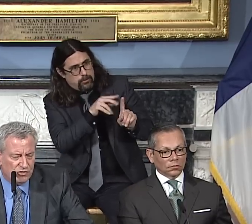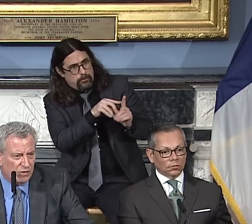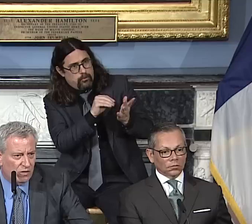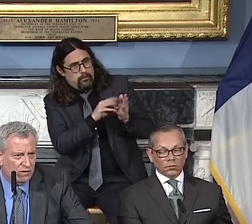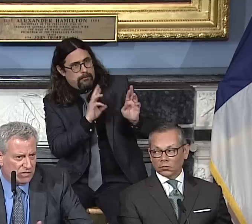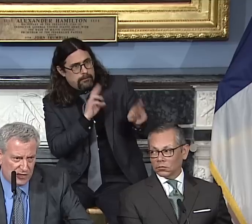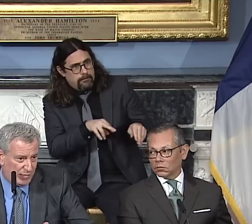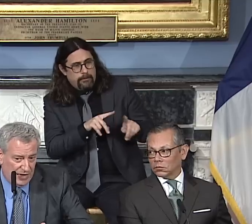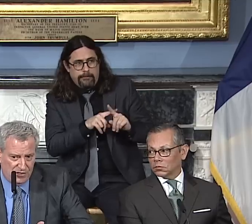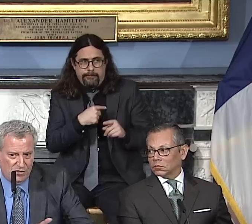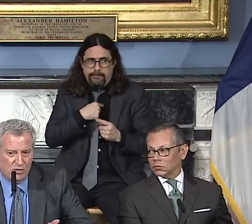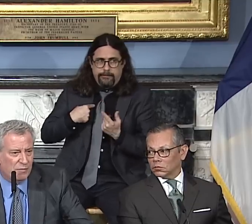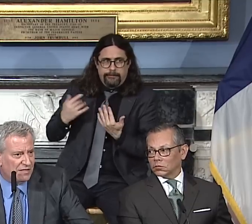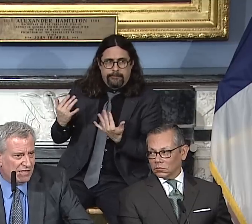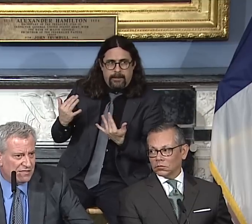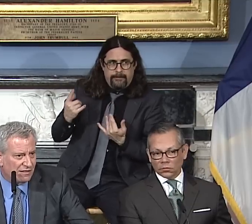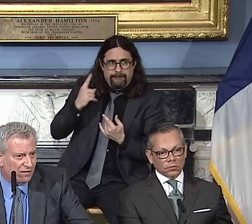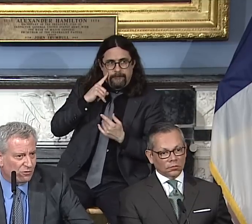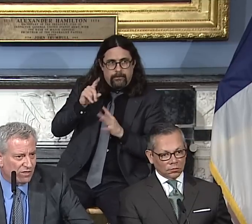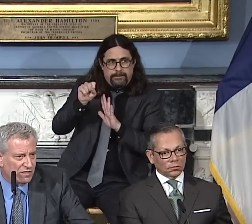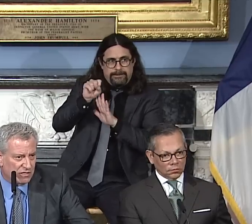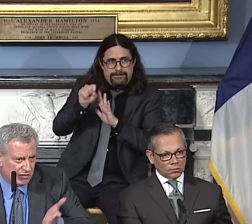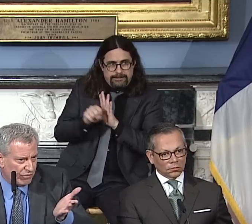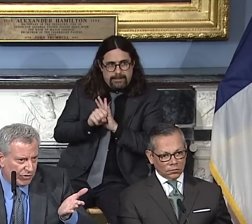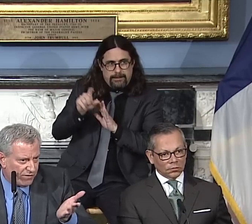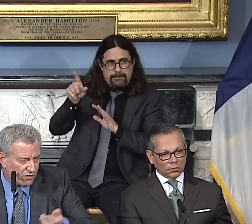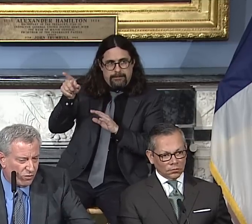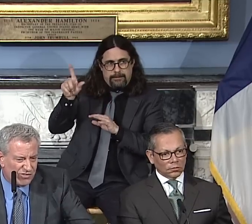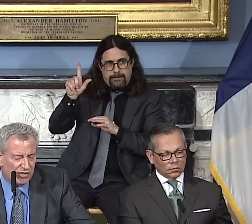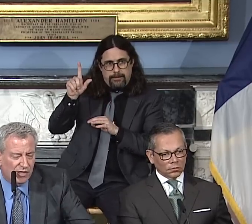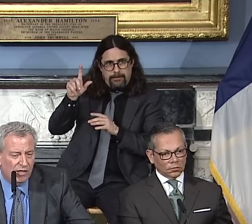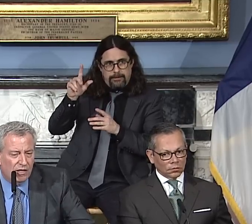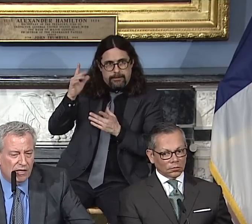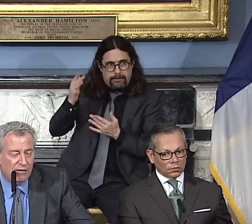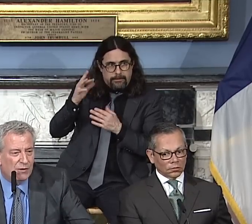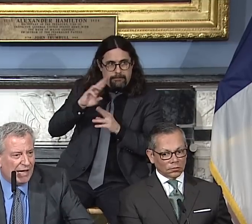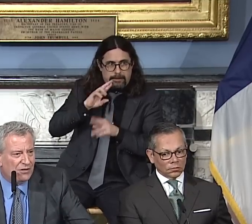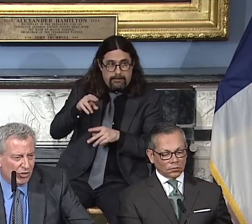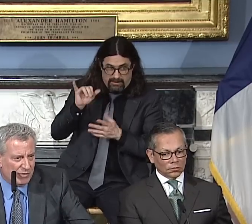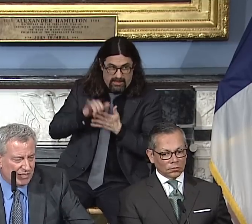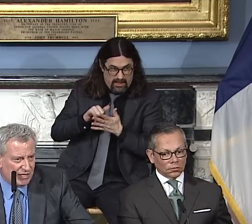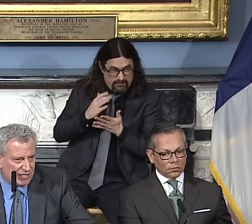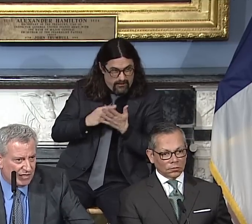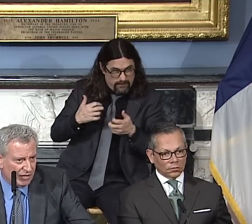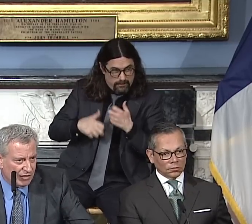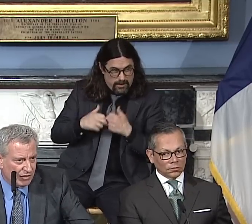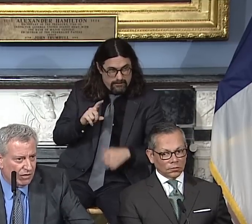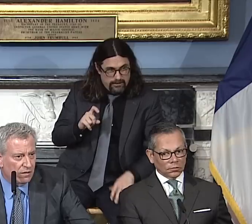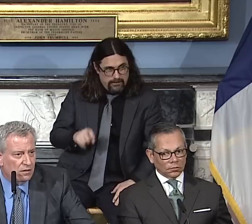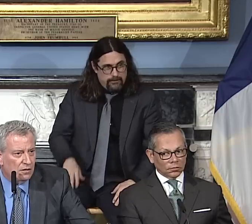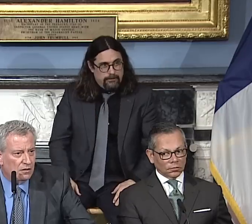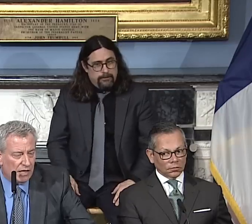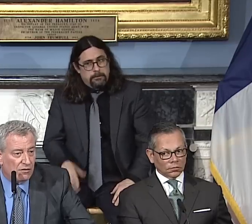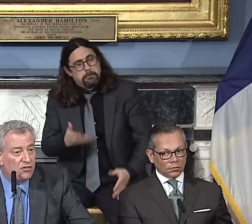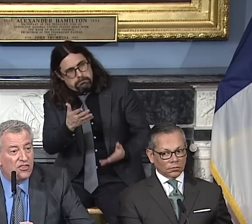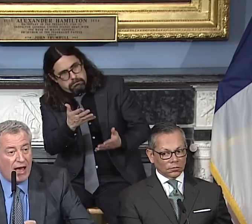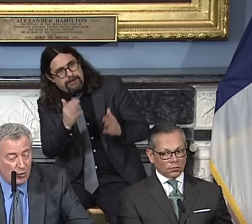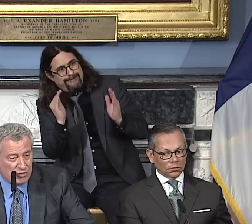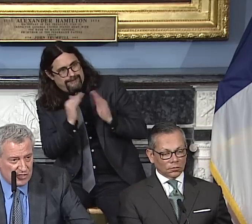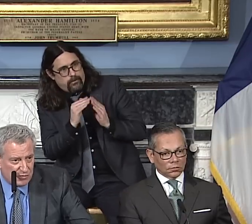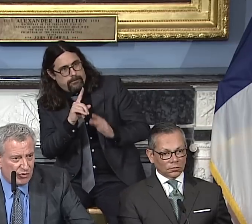real issue here, and this gets back to the automated testing. It really does. It's a very fair question. If we had the automated testing,